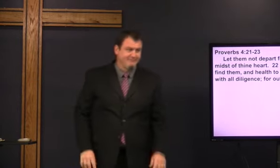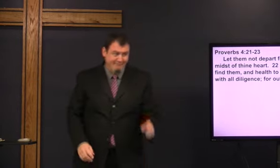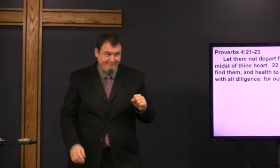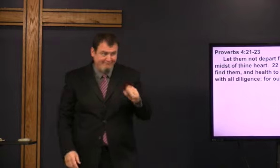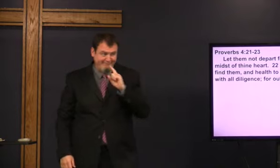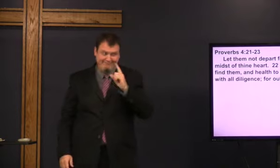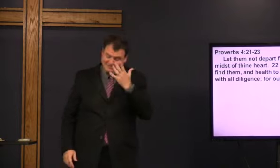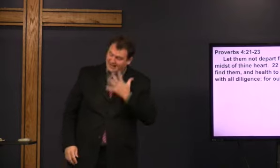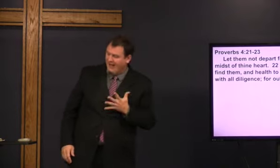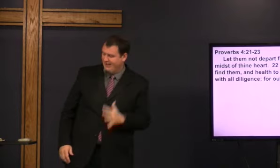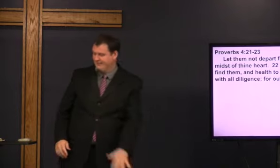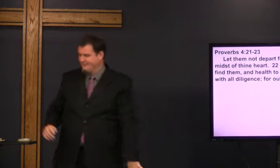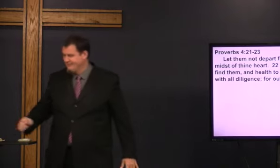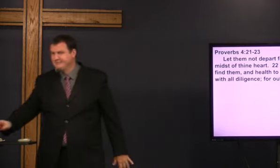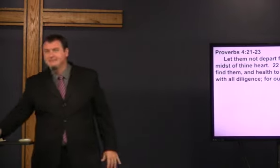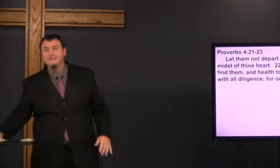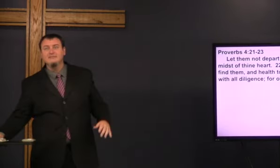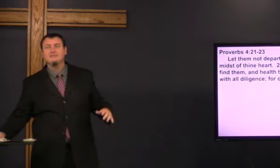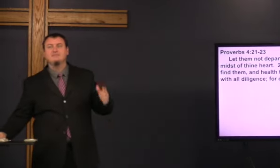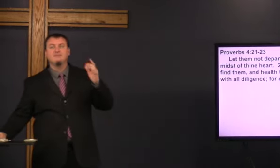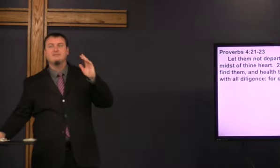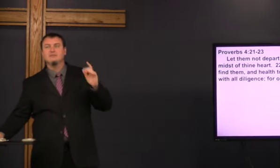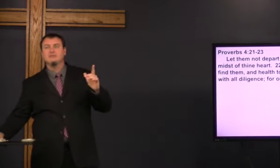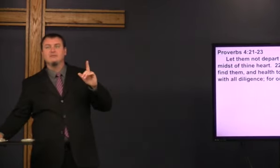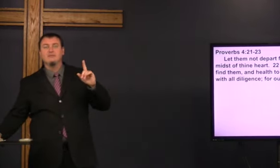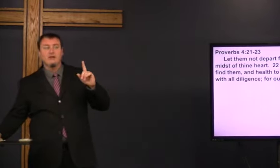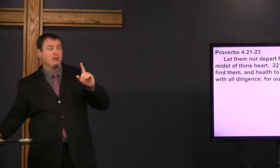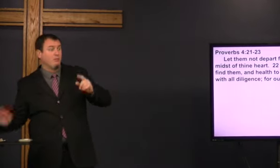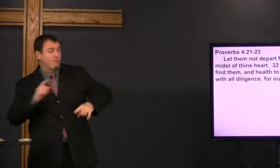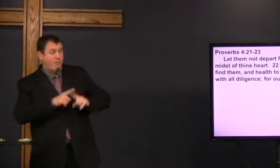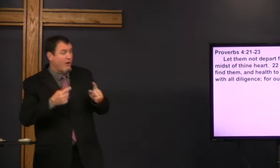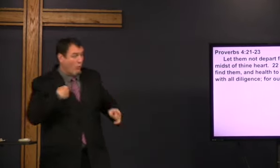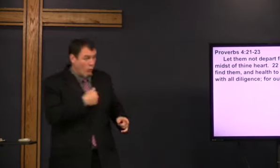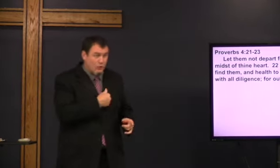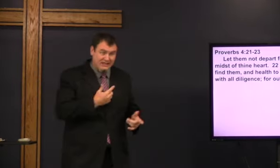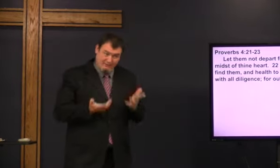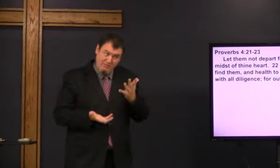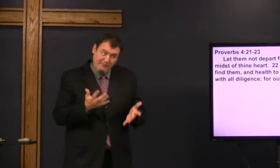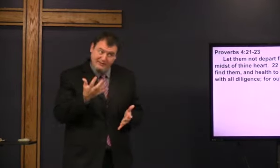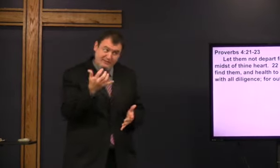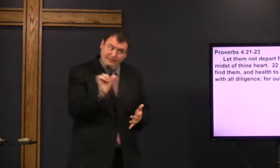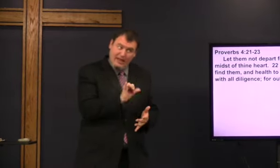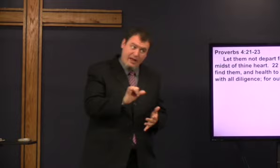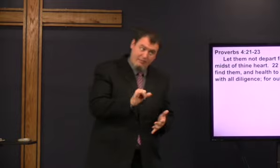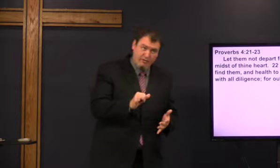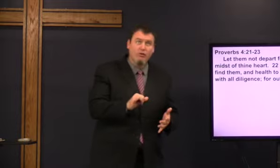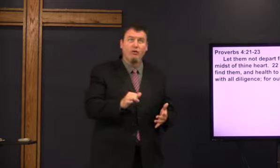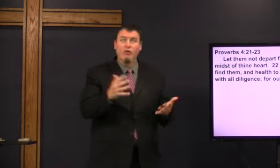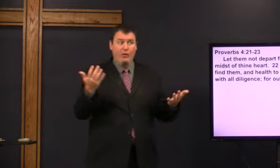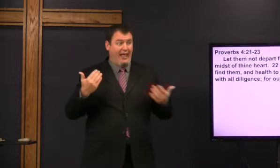Right. It's sad that he ignored the best teacher in the history of the world, but